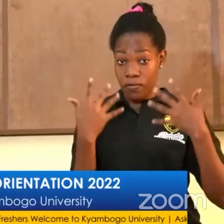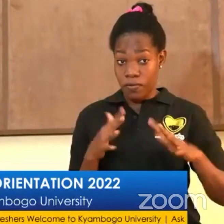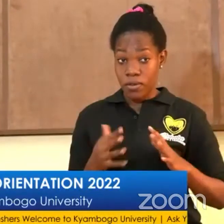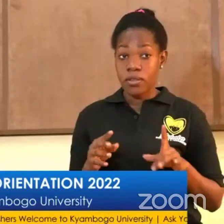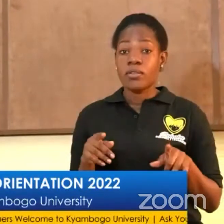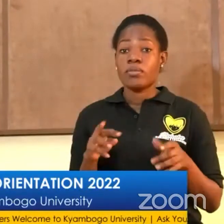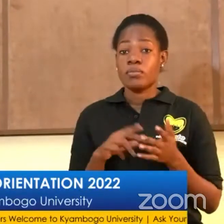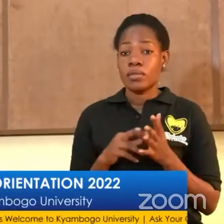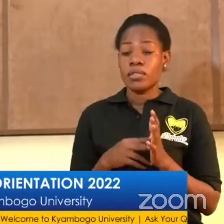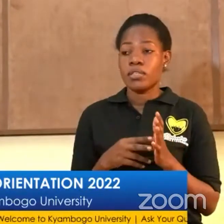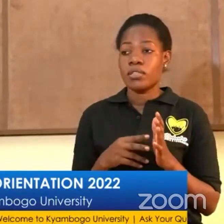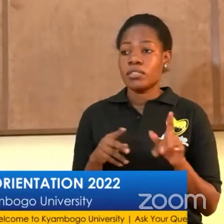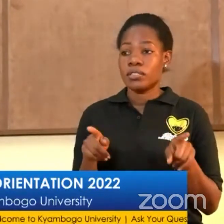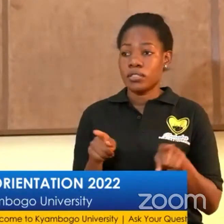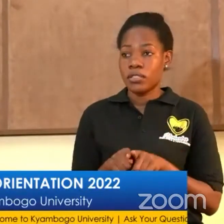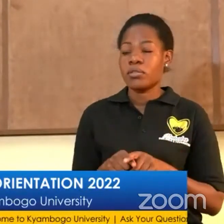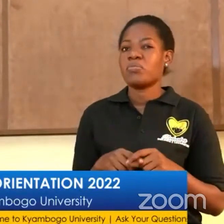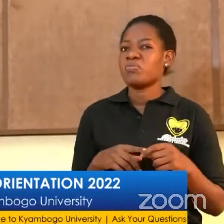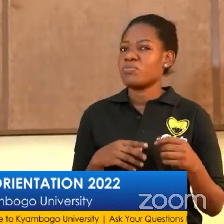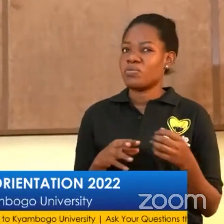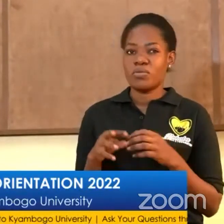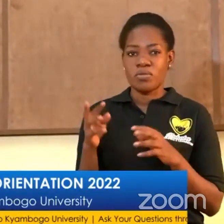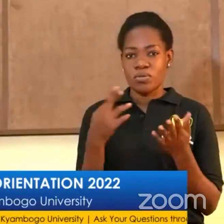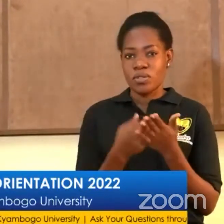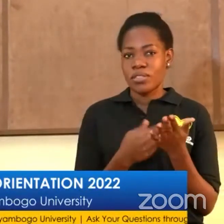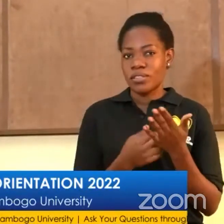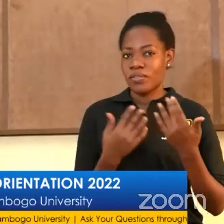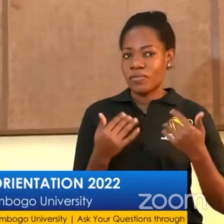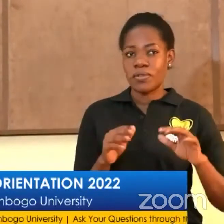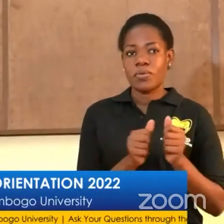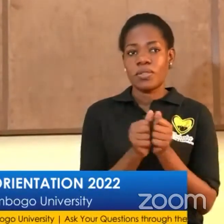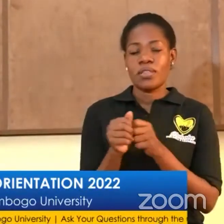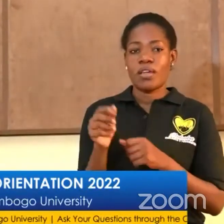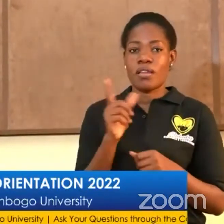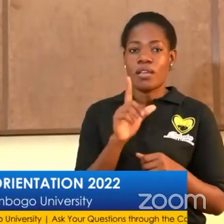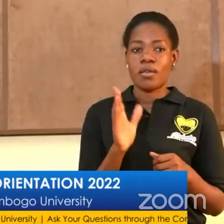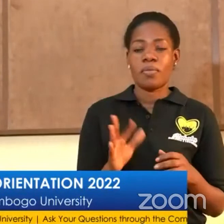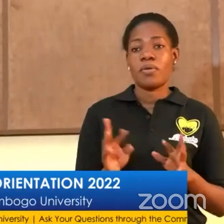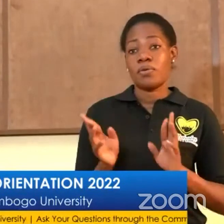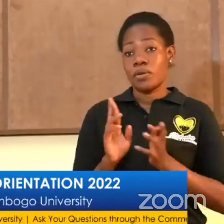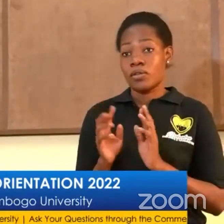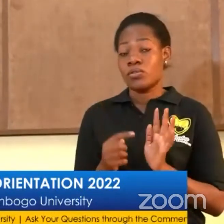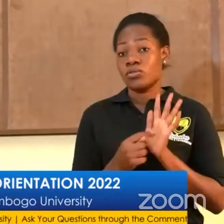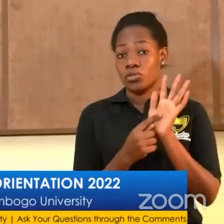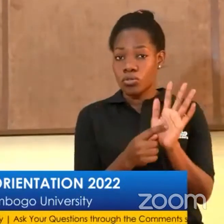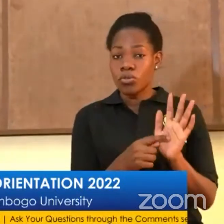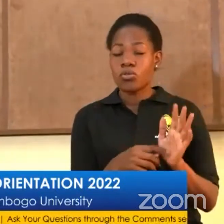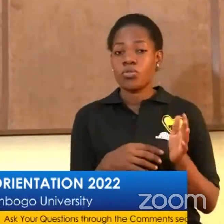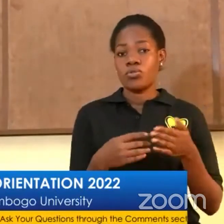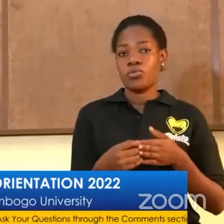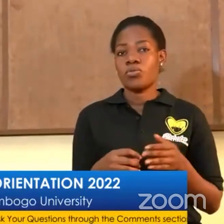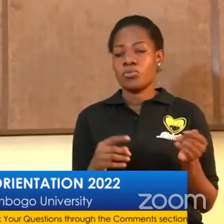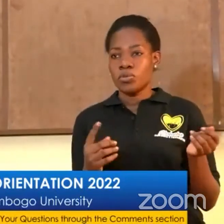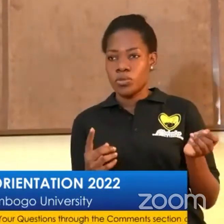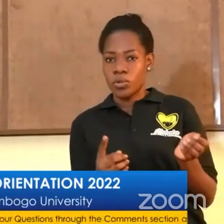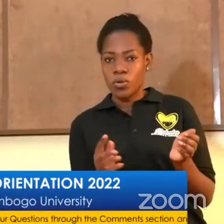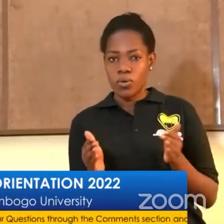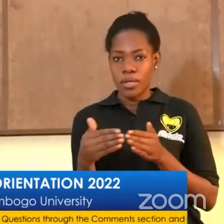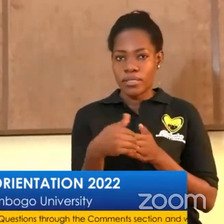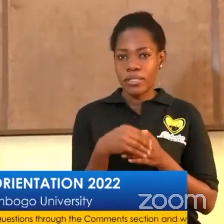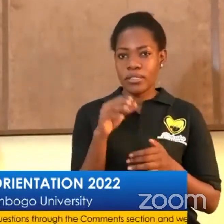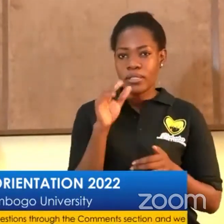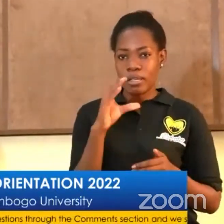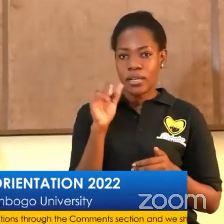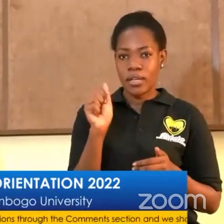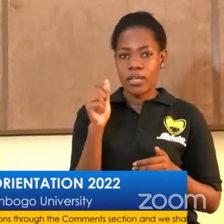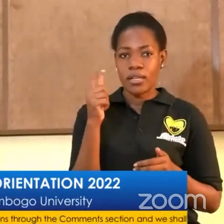with the library. We shall show you how to access the catalog, and we shall share with you the credentials that you use to